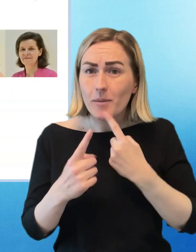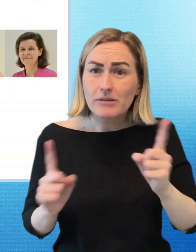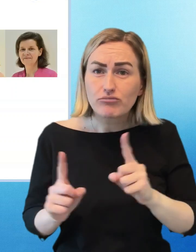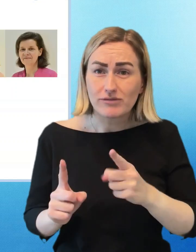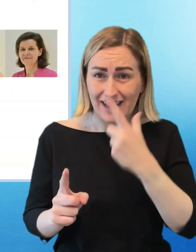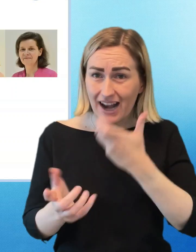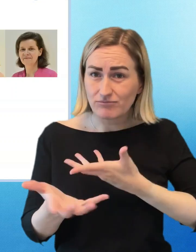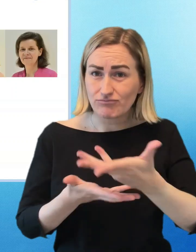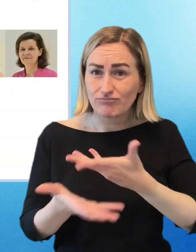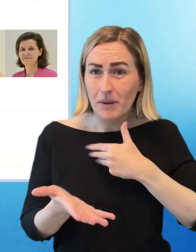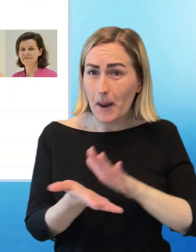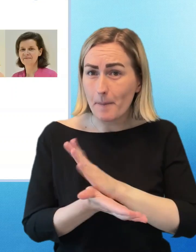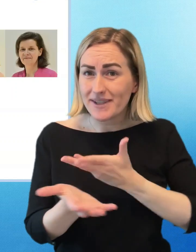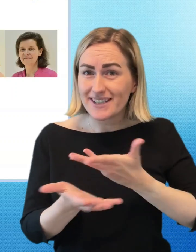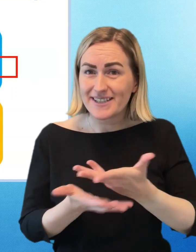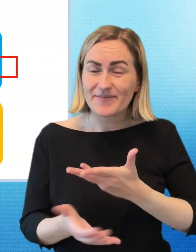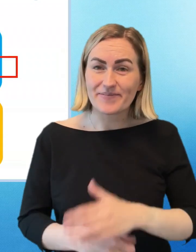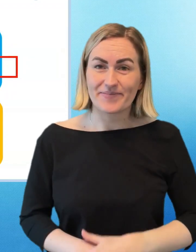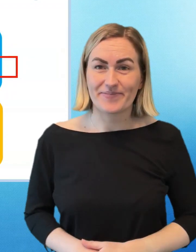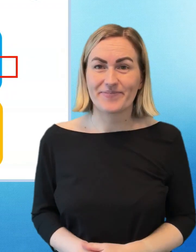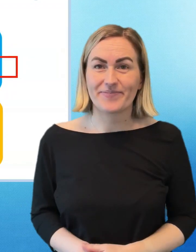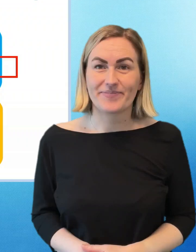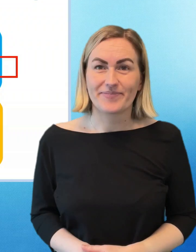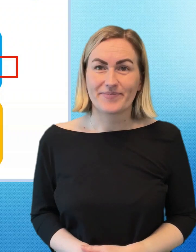any stage if you'd like more information.